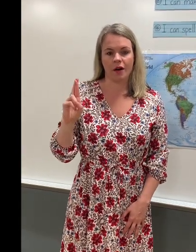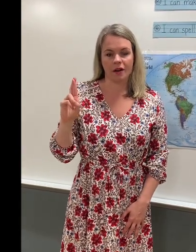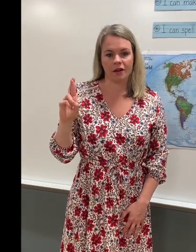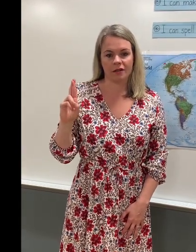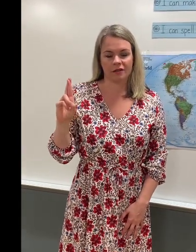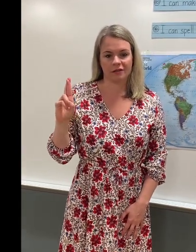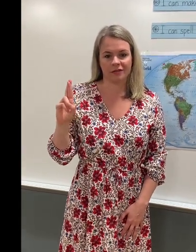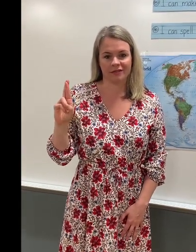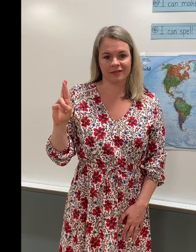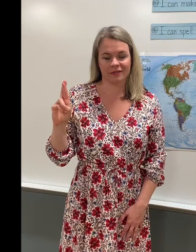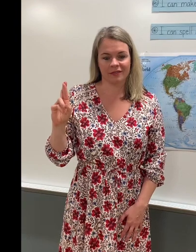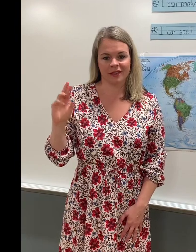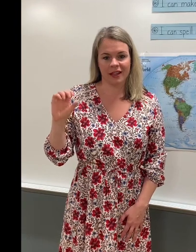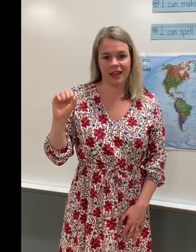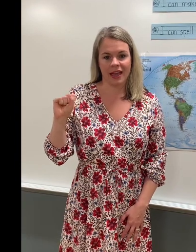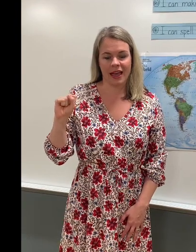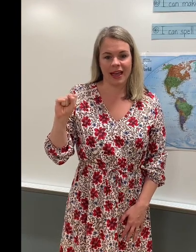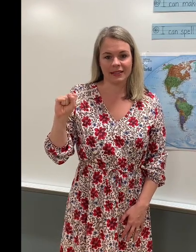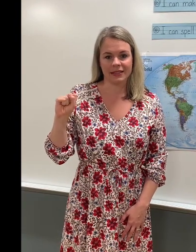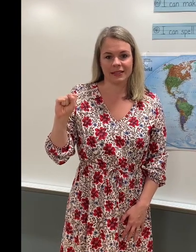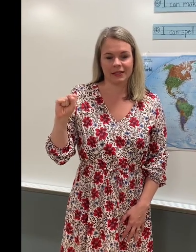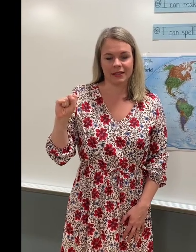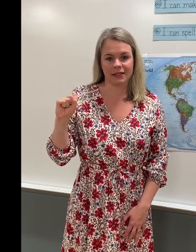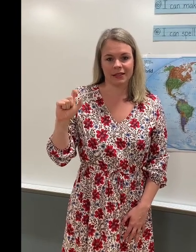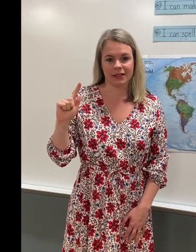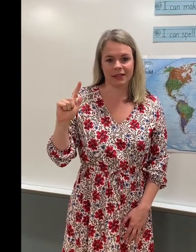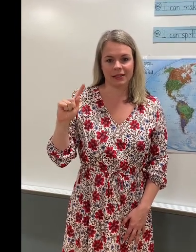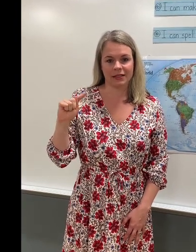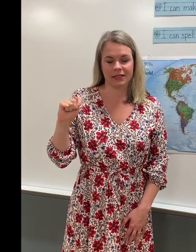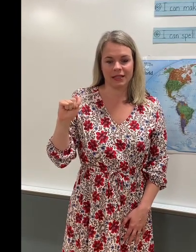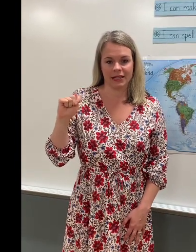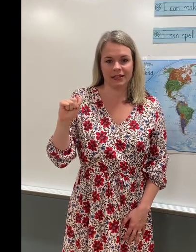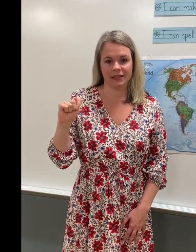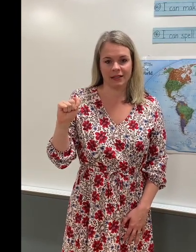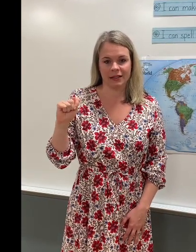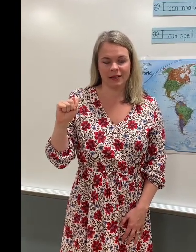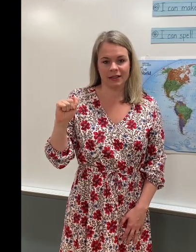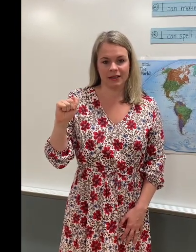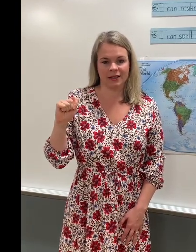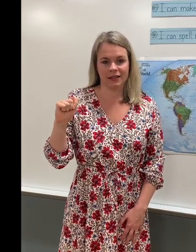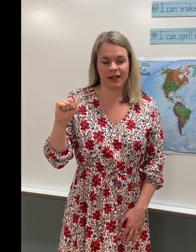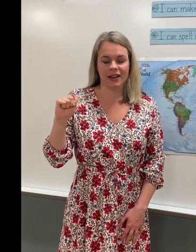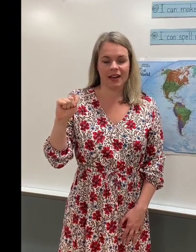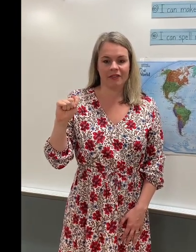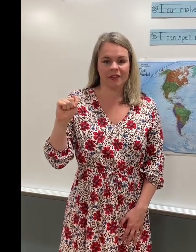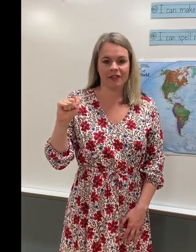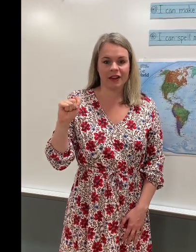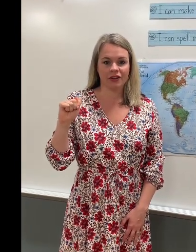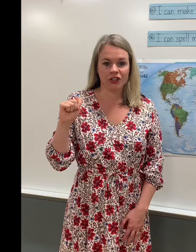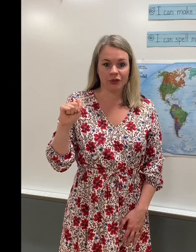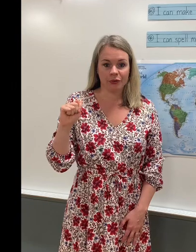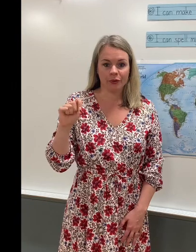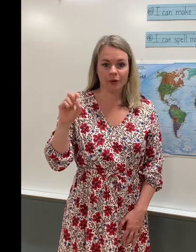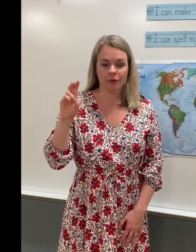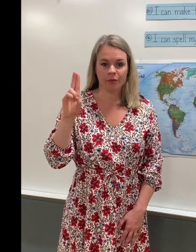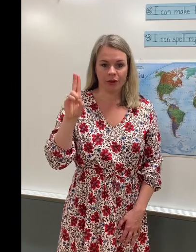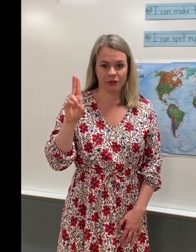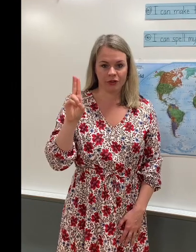R, S, T. Now for the letter U, point your two